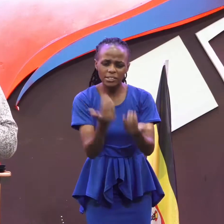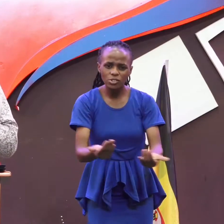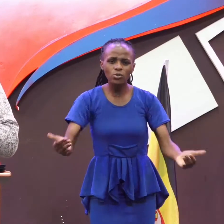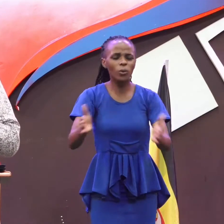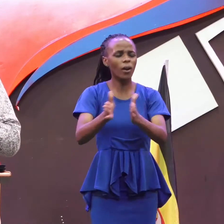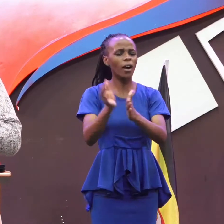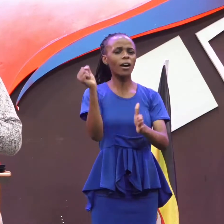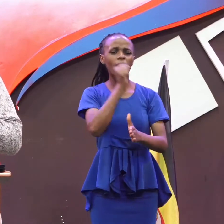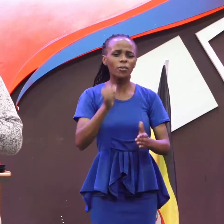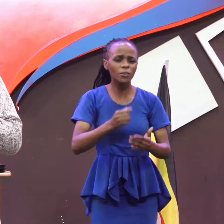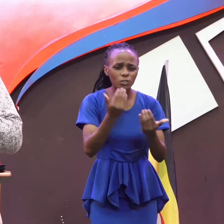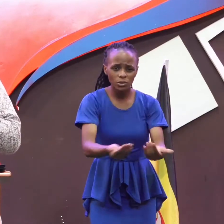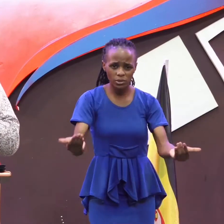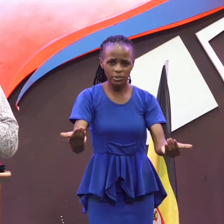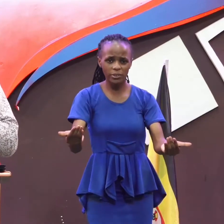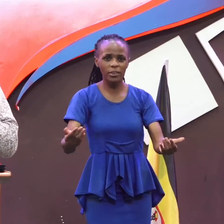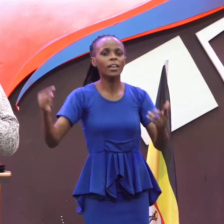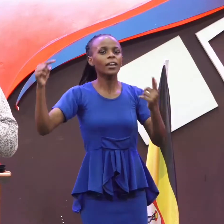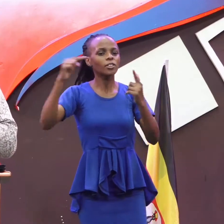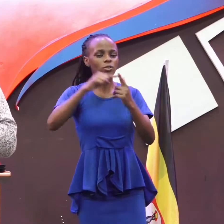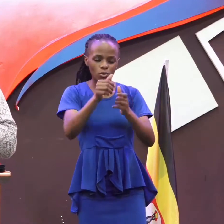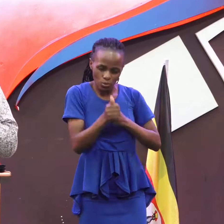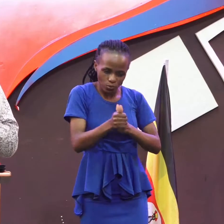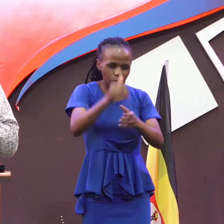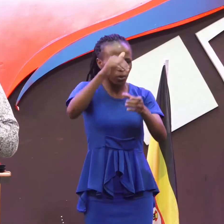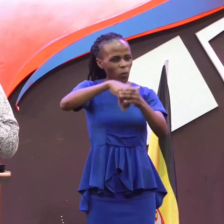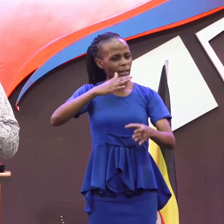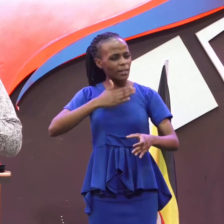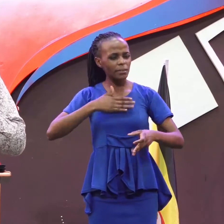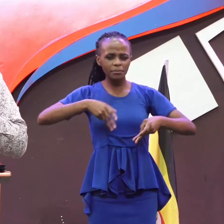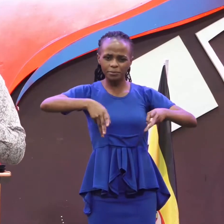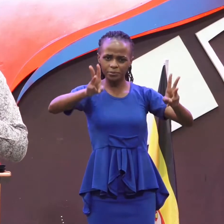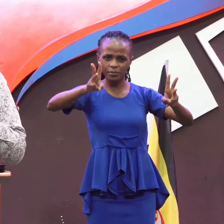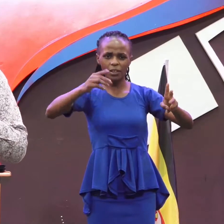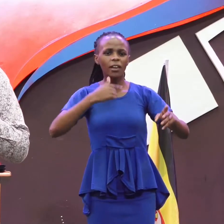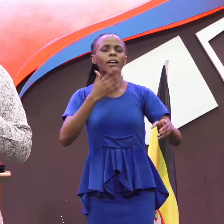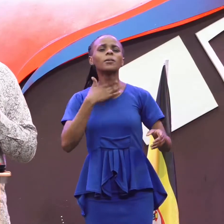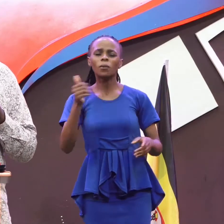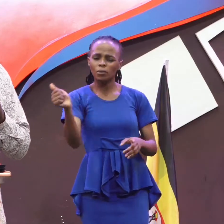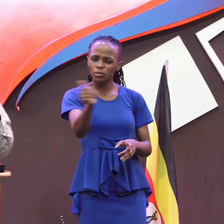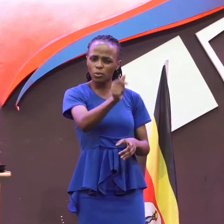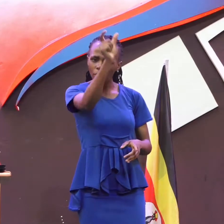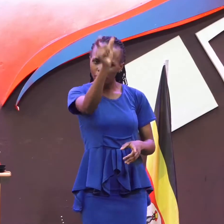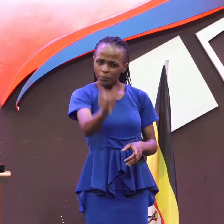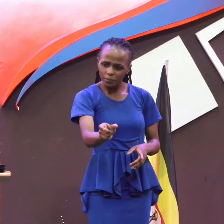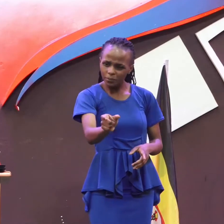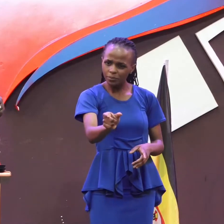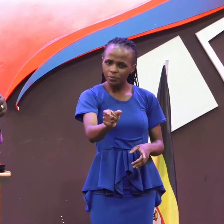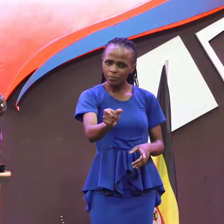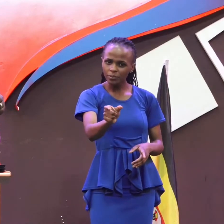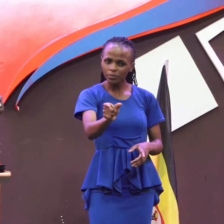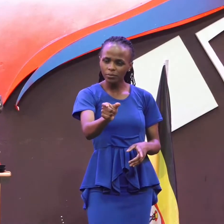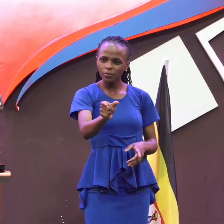may train the sons and the grandchildren of his children. Okutambulira mu makubo gange. To walk in my ways. Njagala ntekewo omuntu. I want to implant